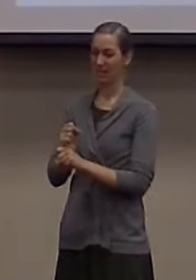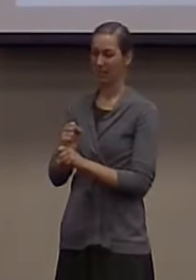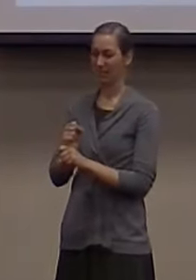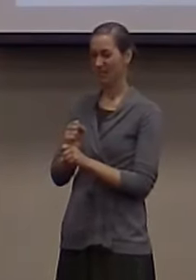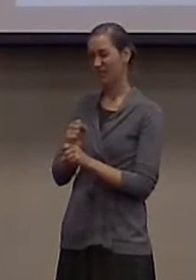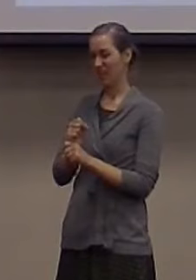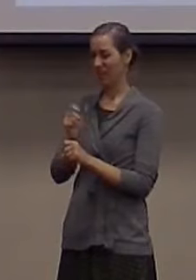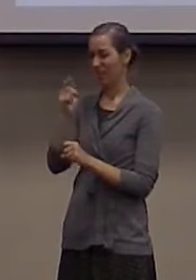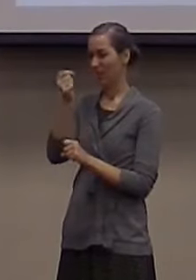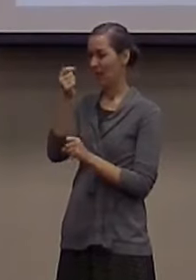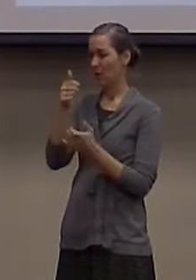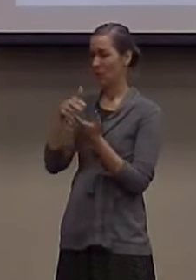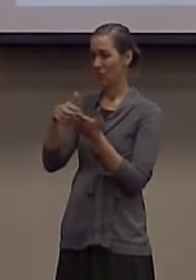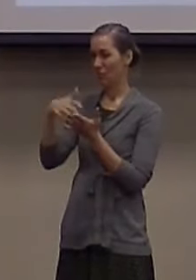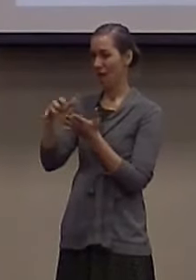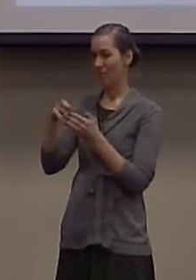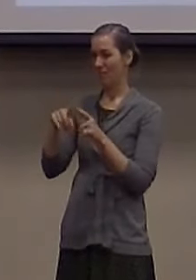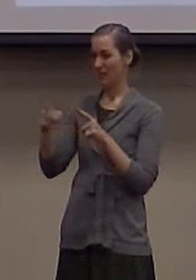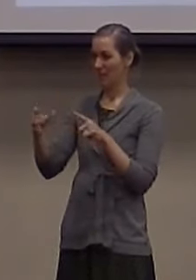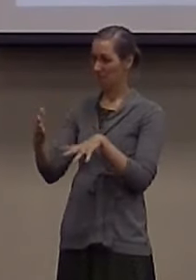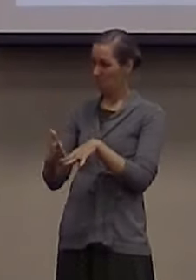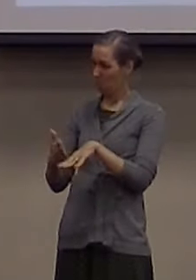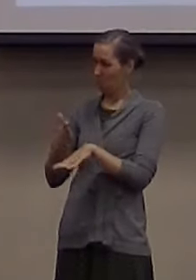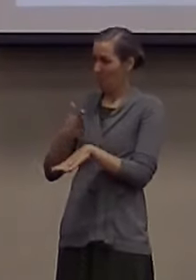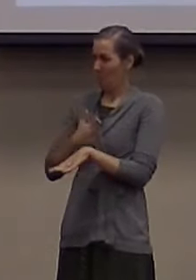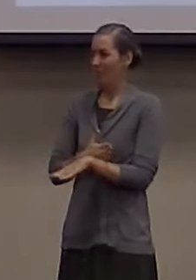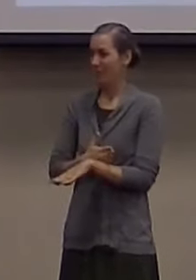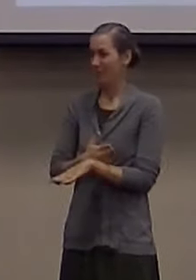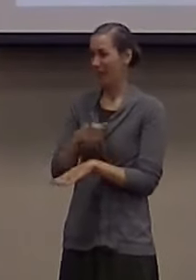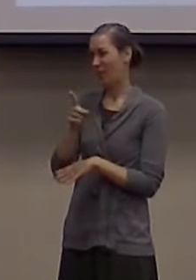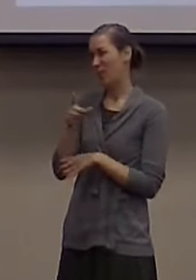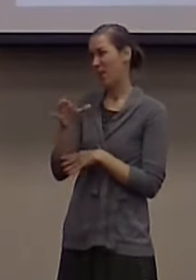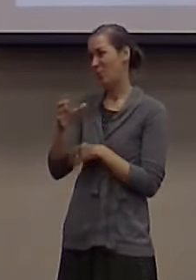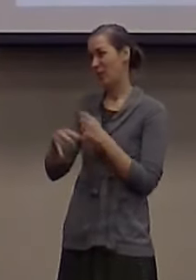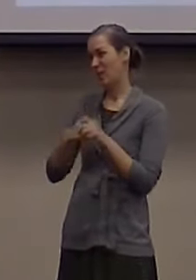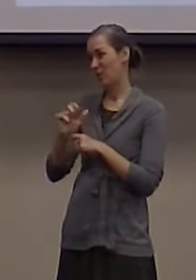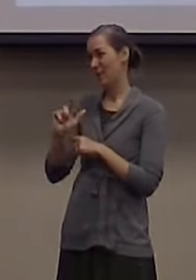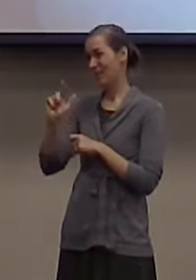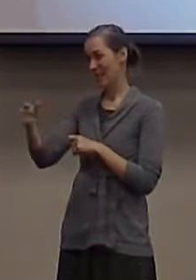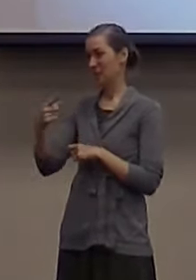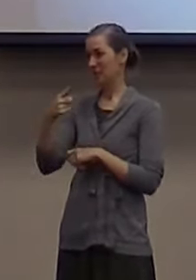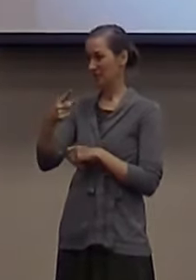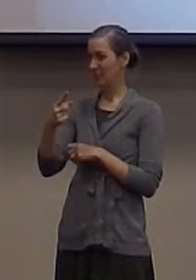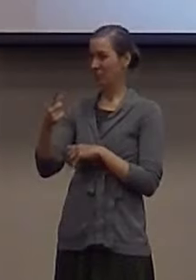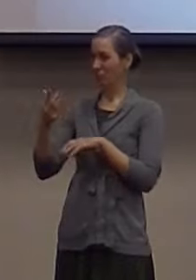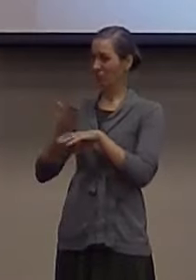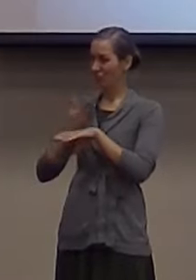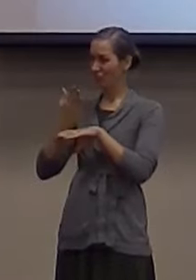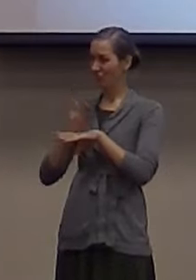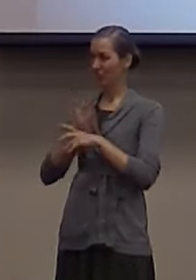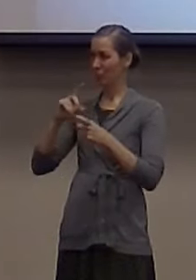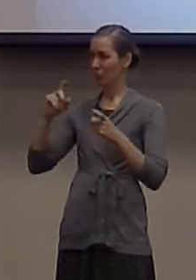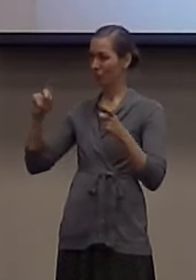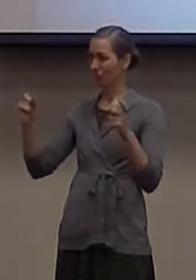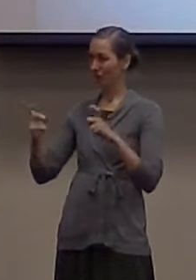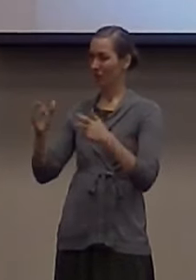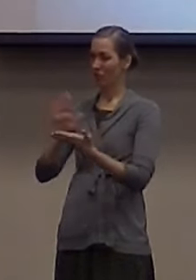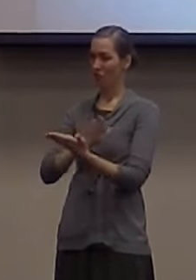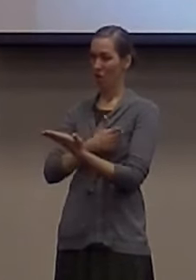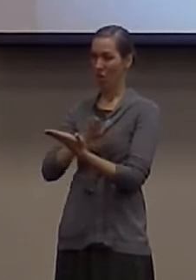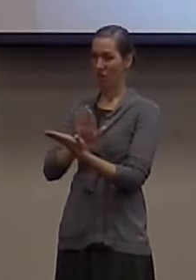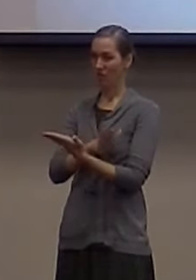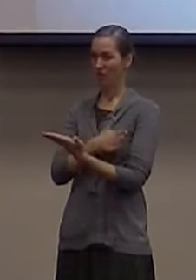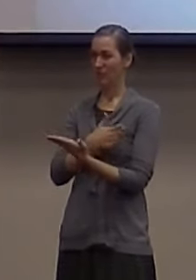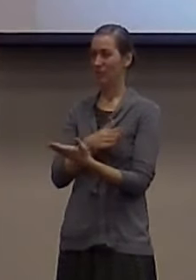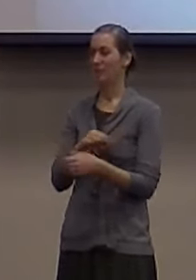time, so he took it and really upgraded it. So this was about a century later that he does that. And he spent some of his mission work